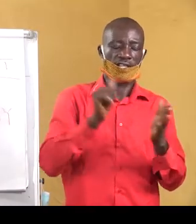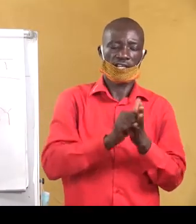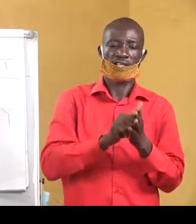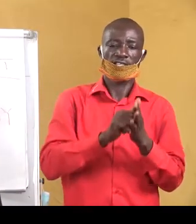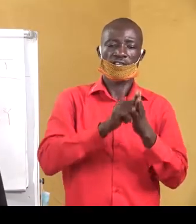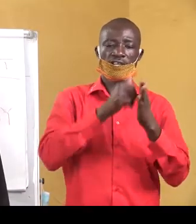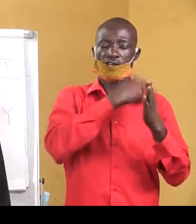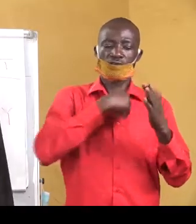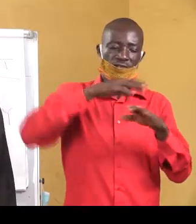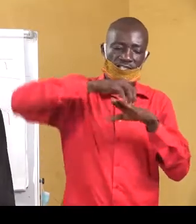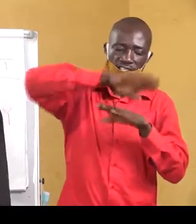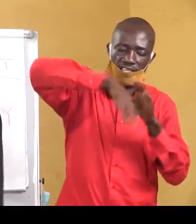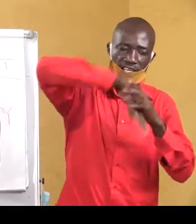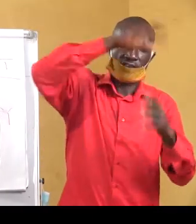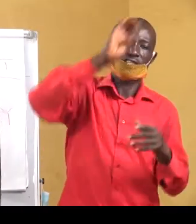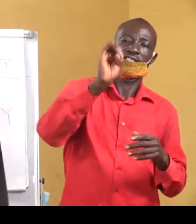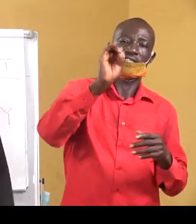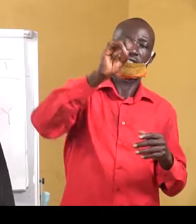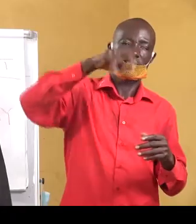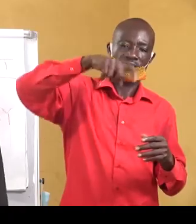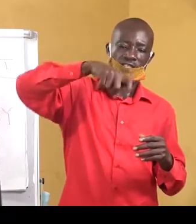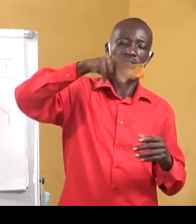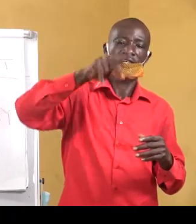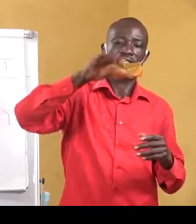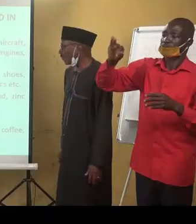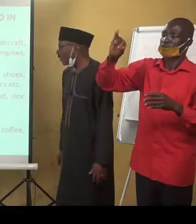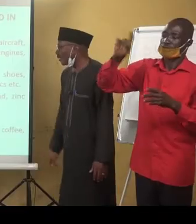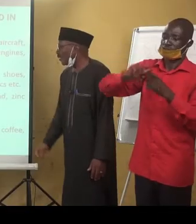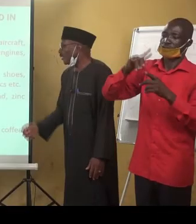being exported to these developed countries.